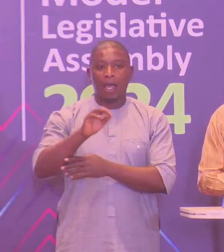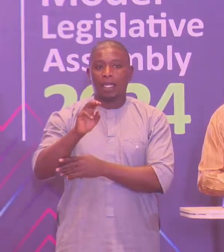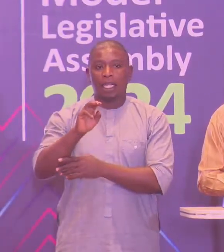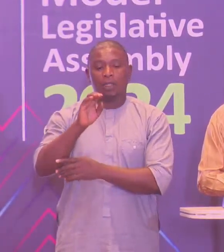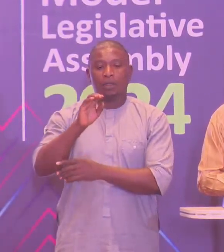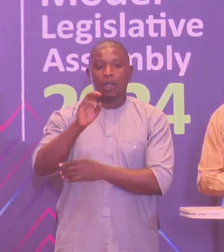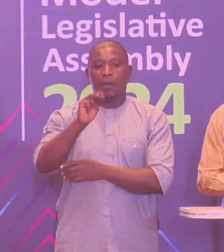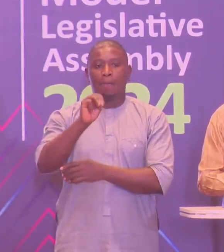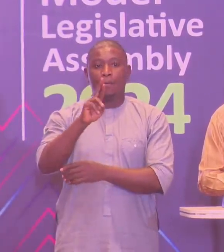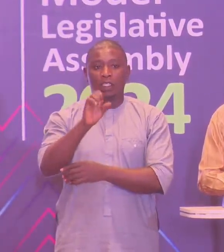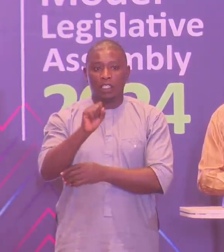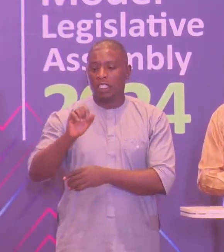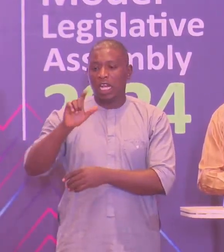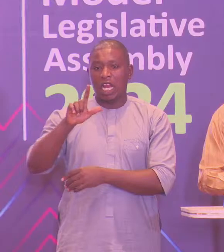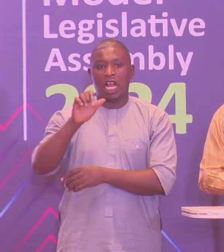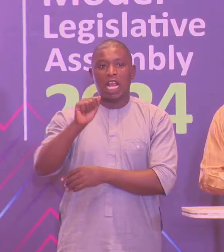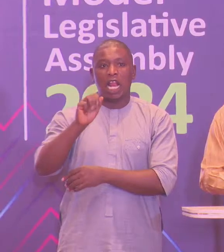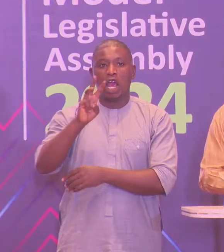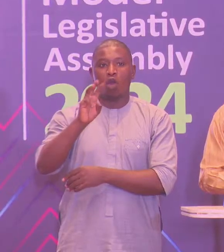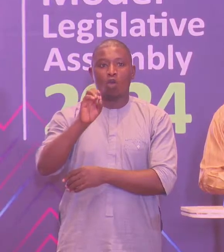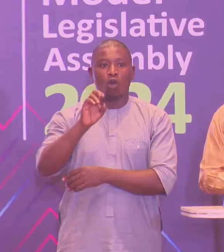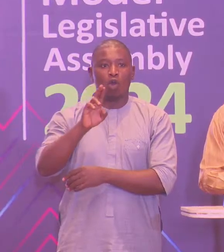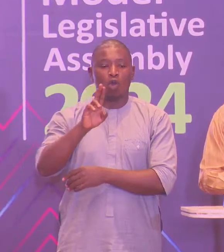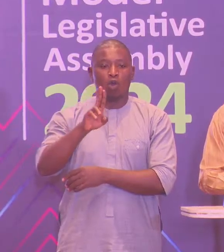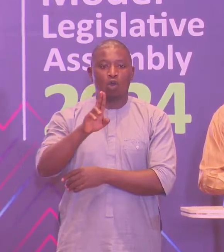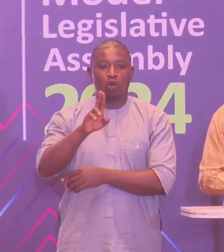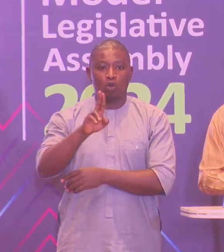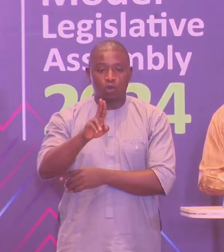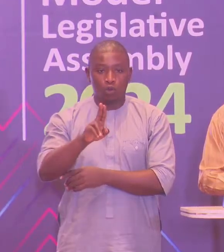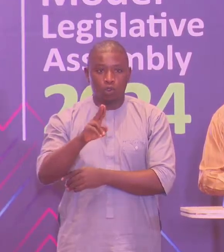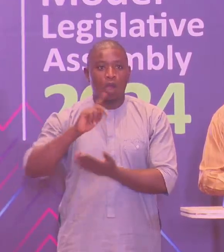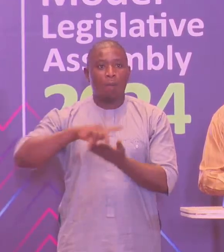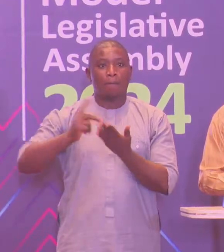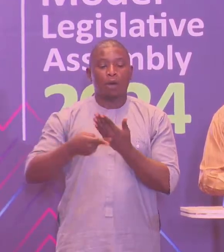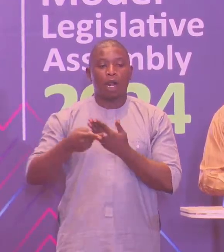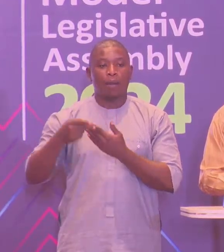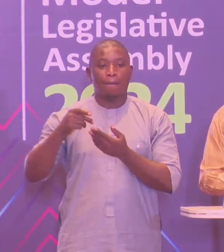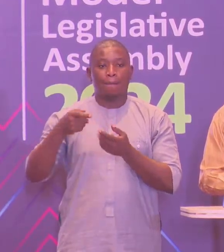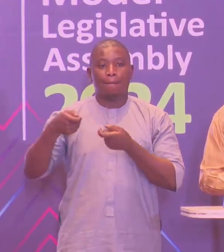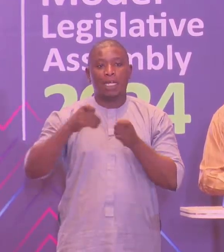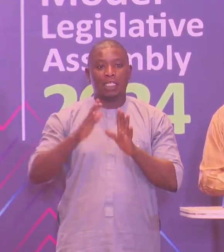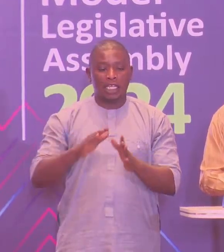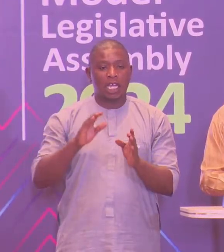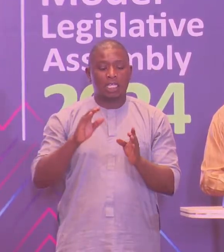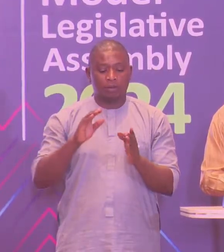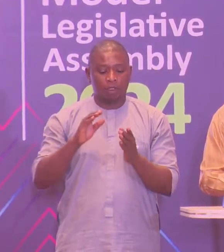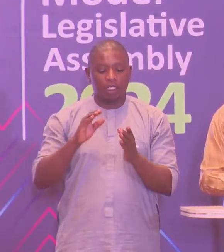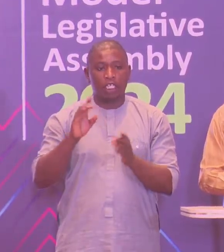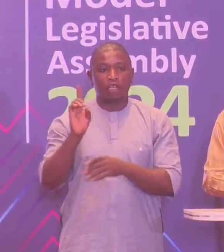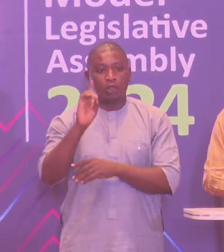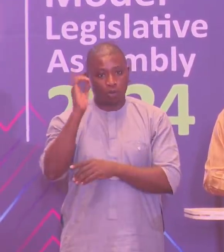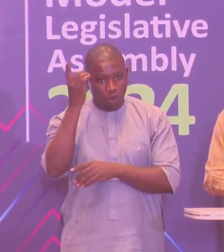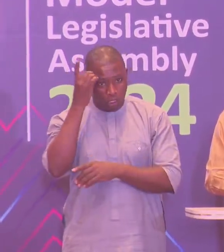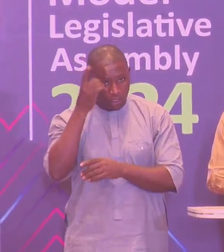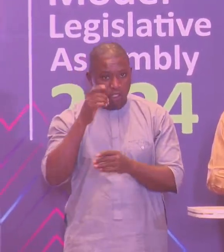Laolu Olawumi, the program manager, democracy, rule of law, and gender,